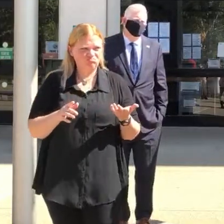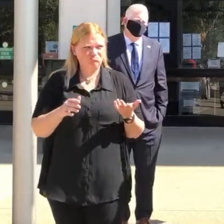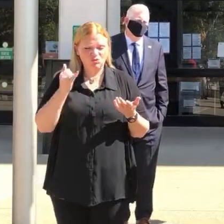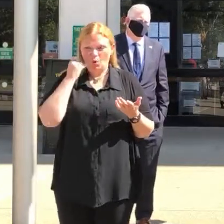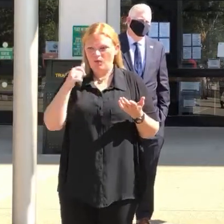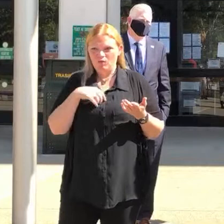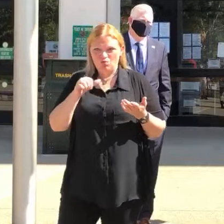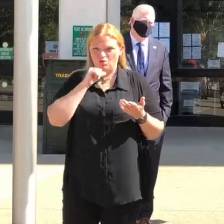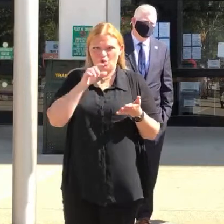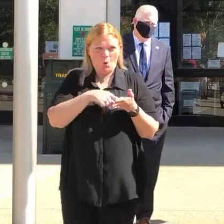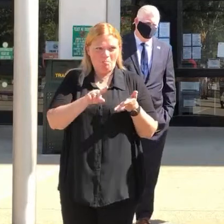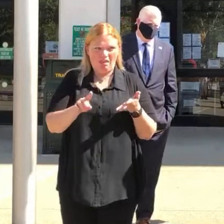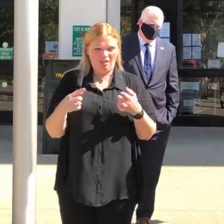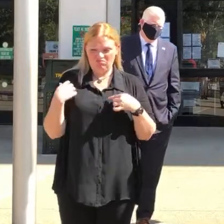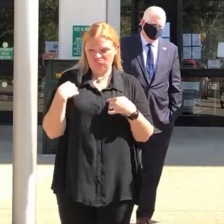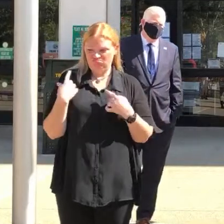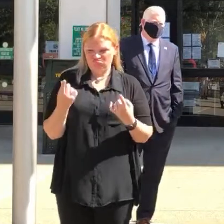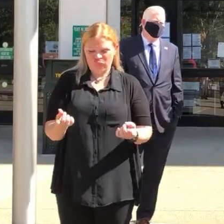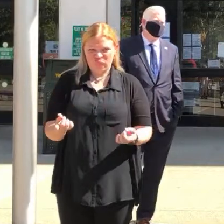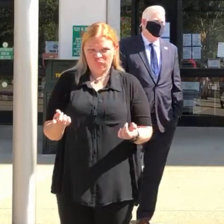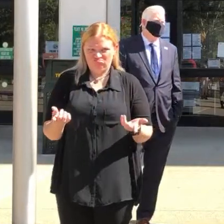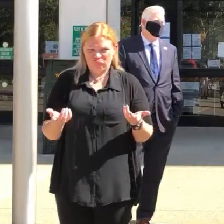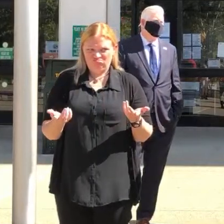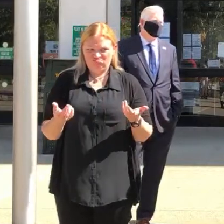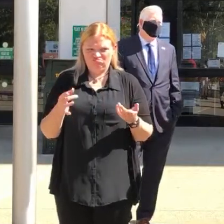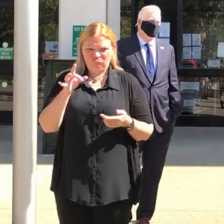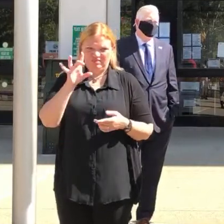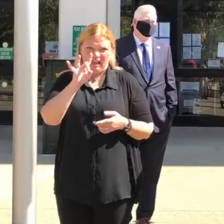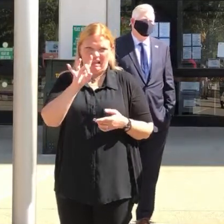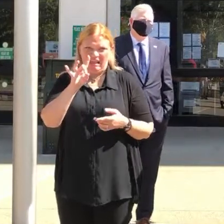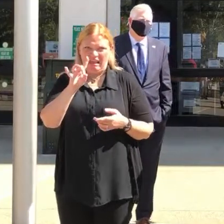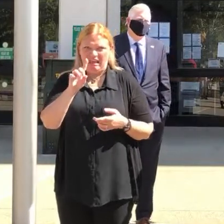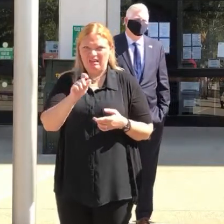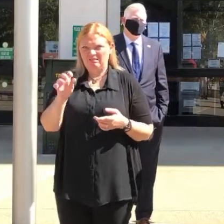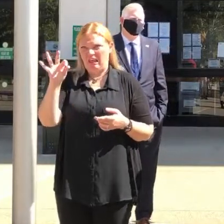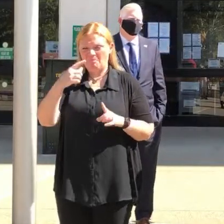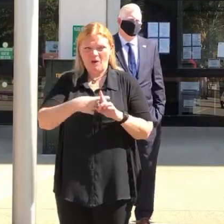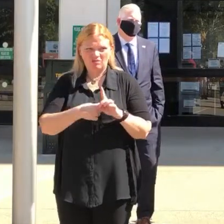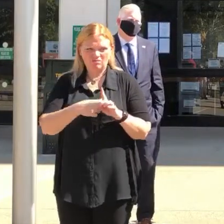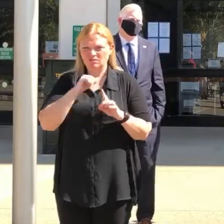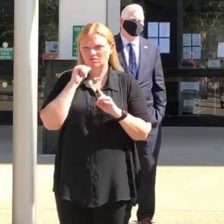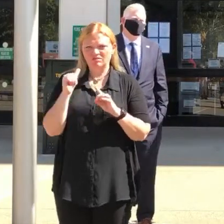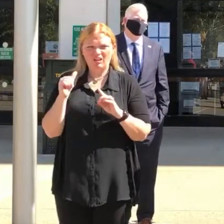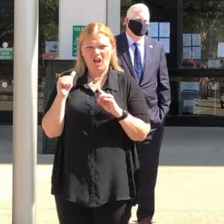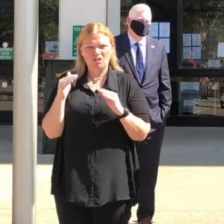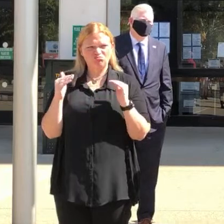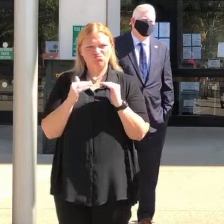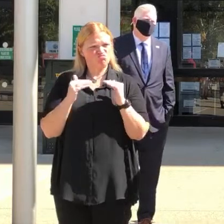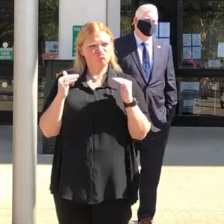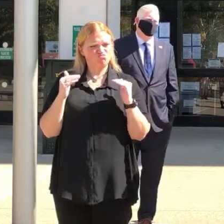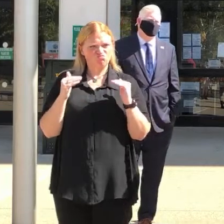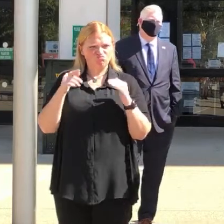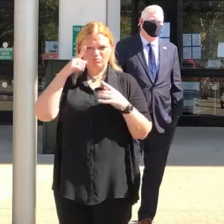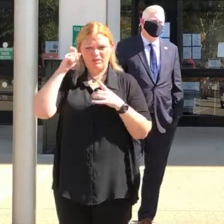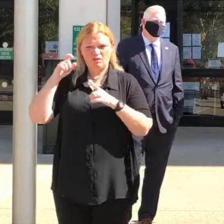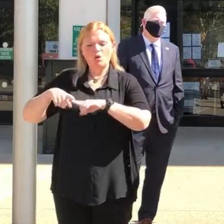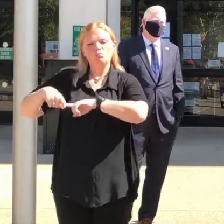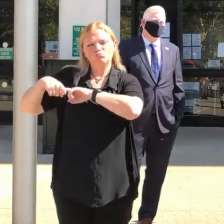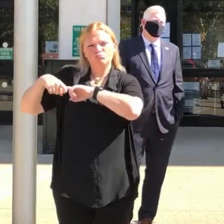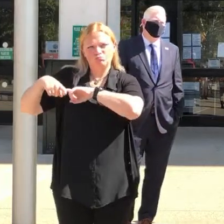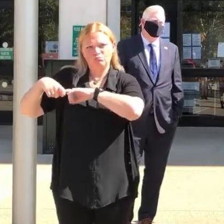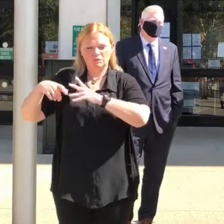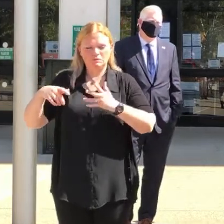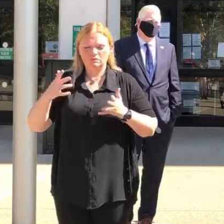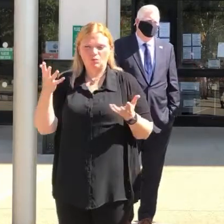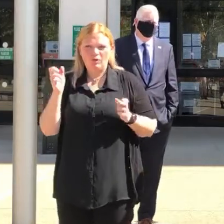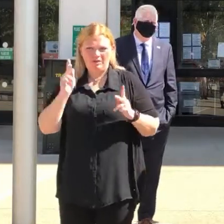it for the last could potentially be 8 to 9 months will not be justification because the moratorium was in place. So we